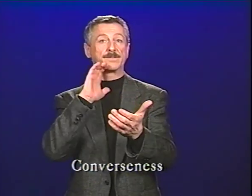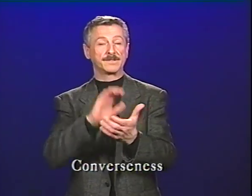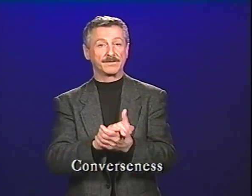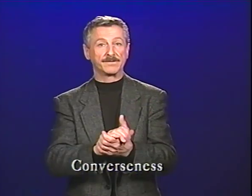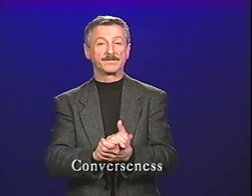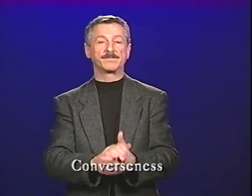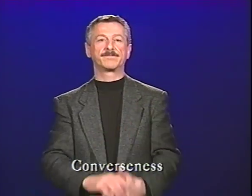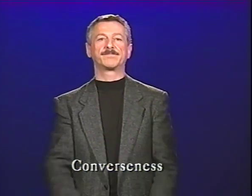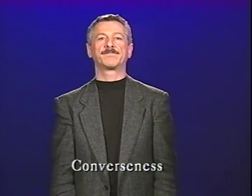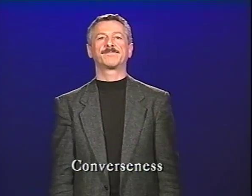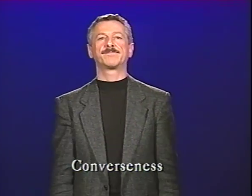Husband, wife,